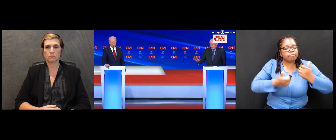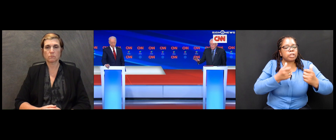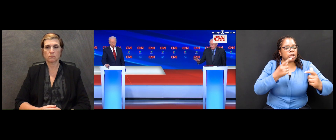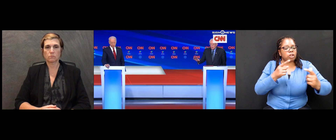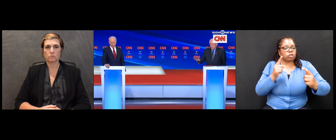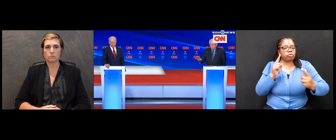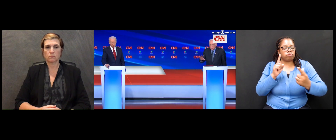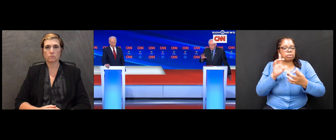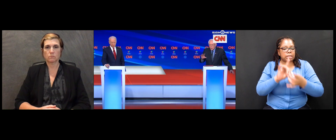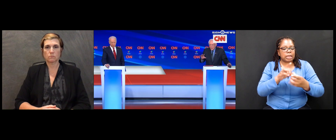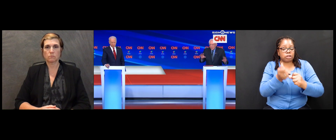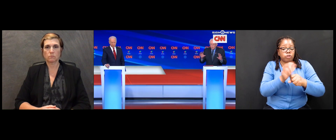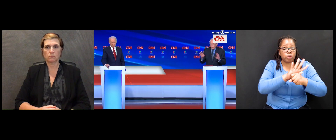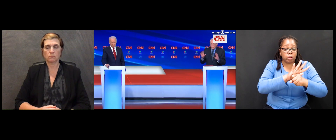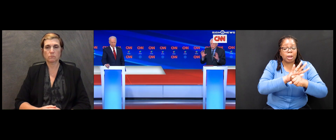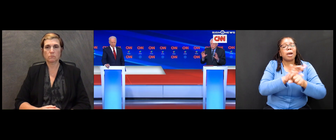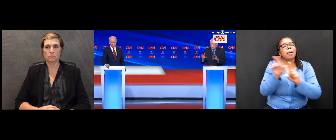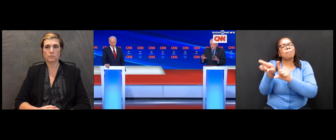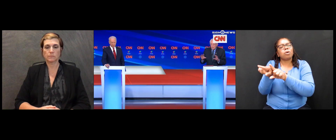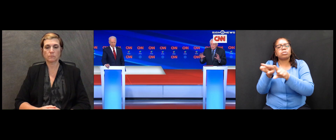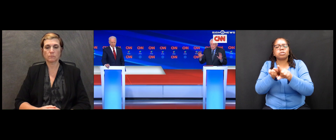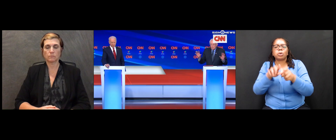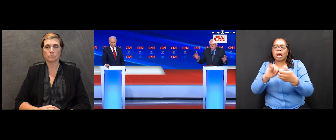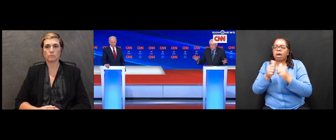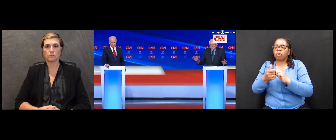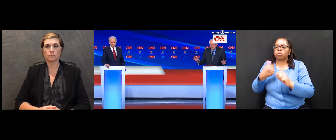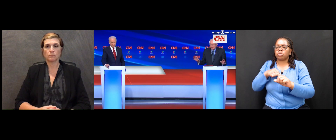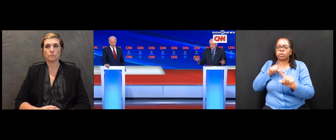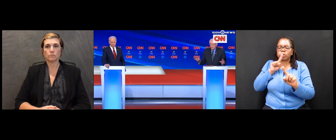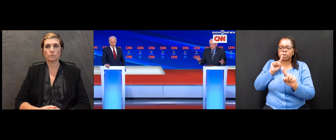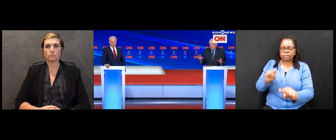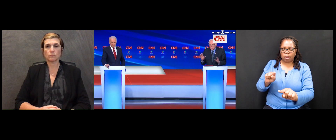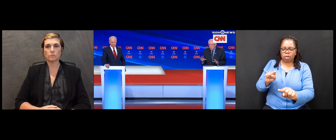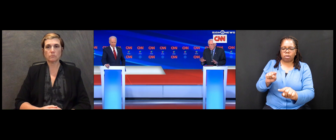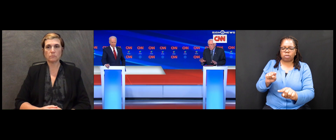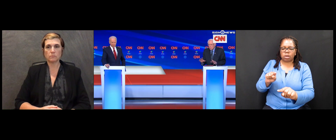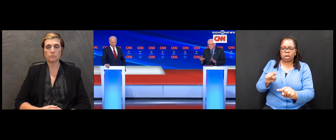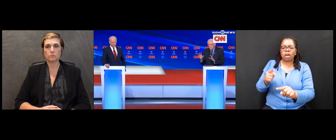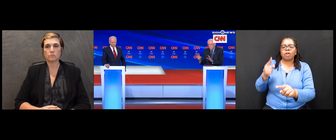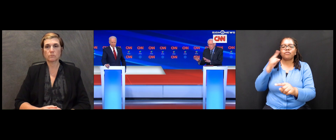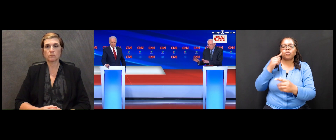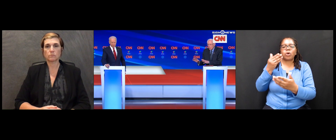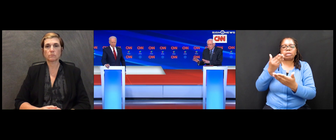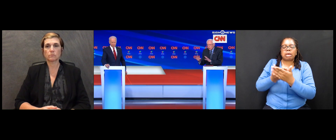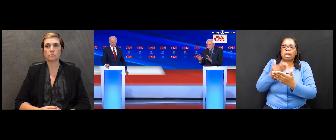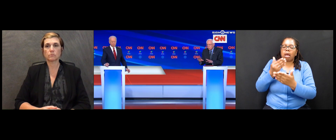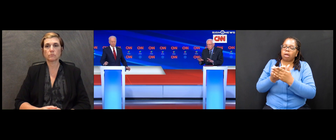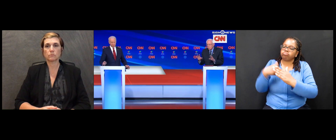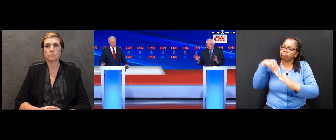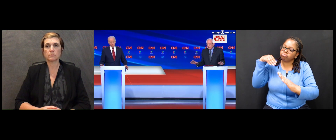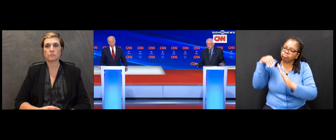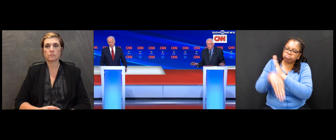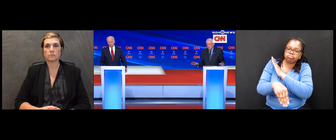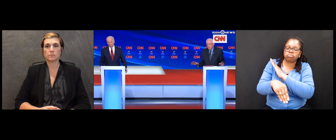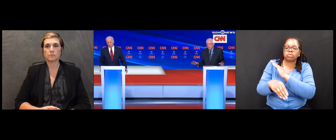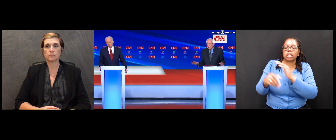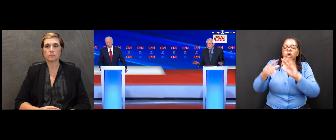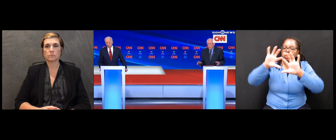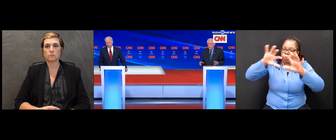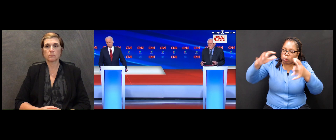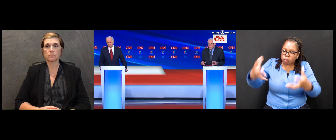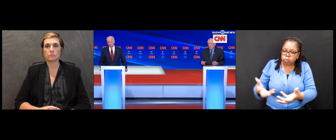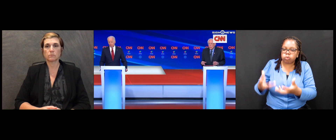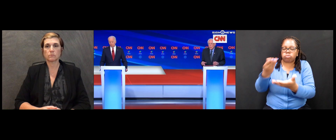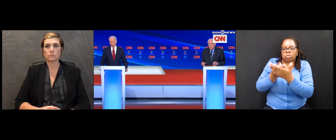virus, but also how we respond aggressively to the economic fallout of a global recession.